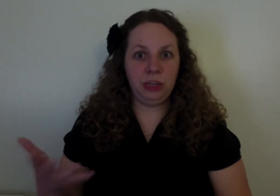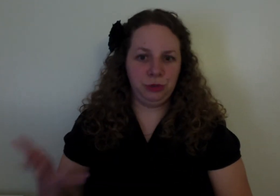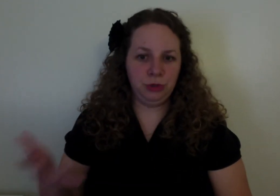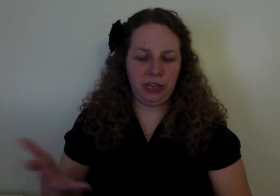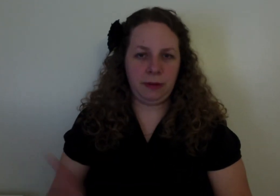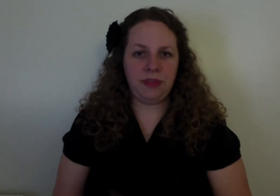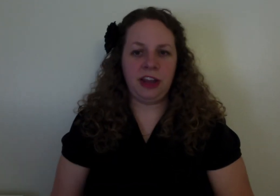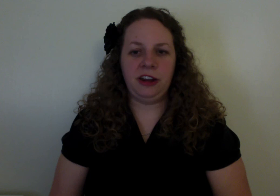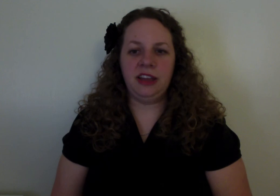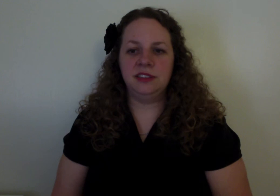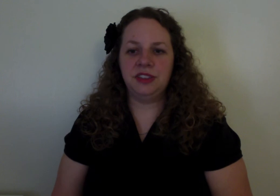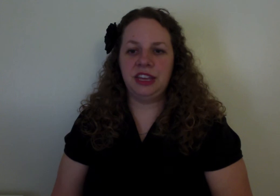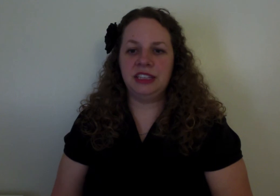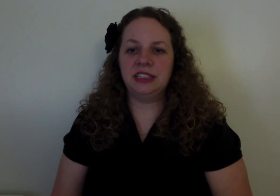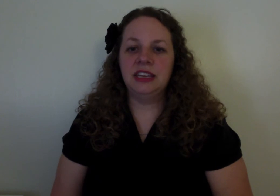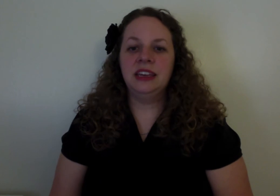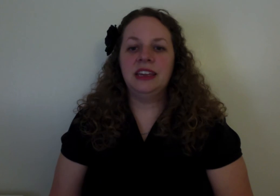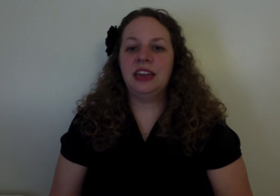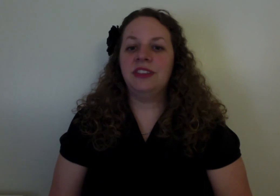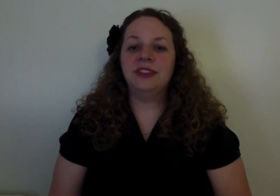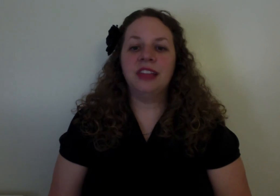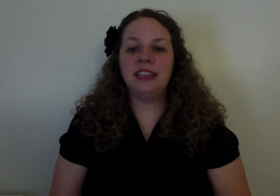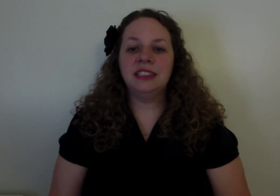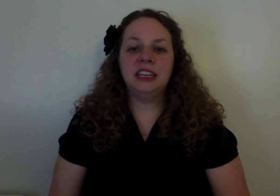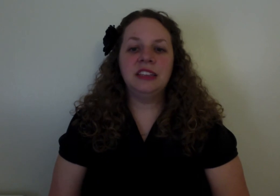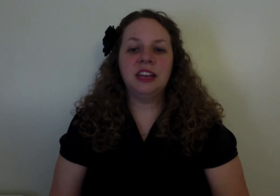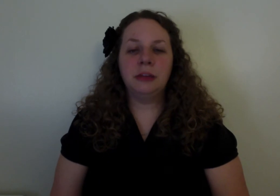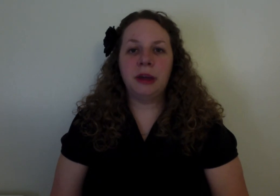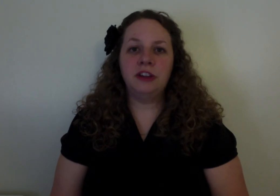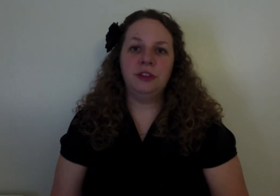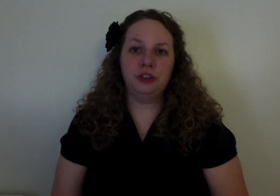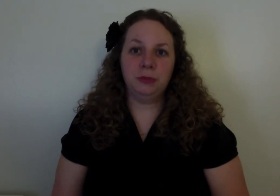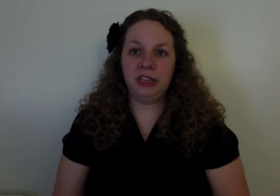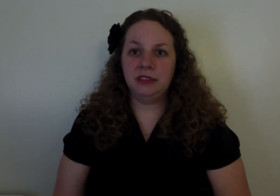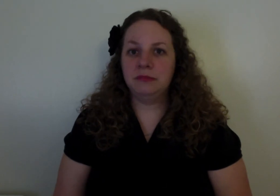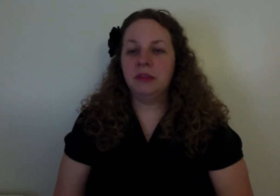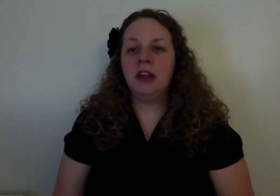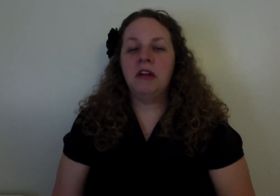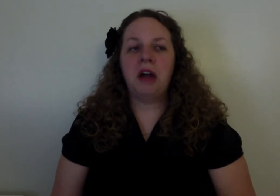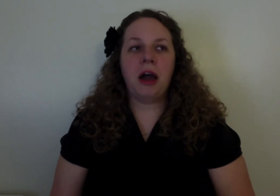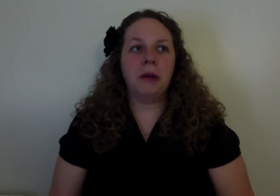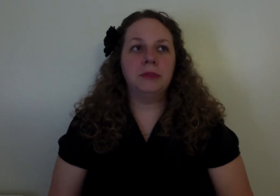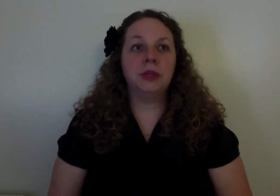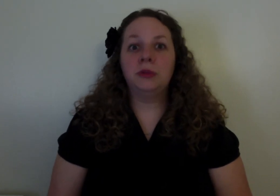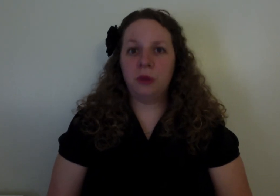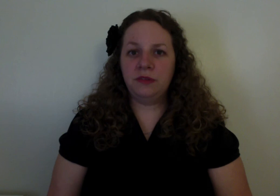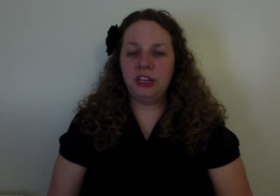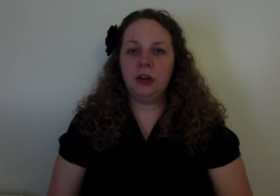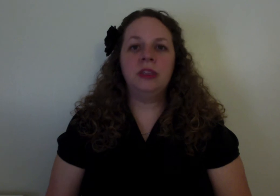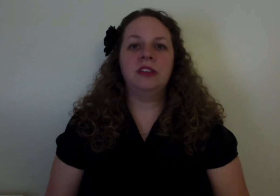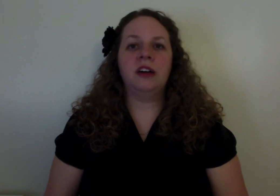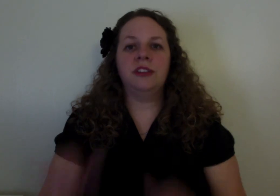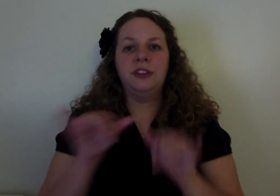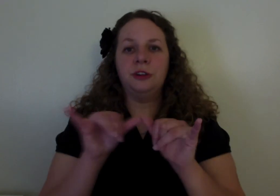like about the area, different things. Okay, then lastly, tell about your future plans. So in one video, we saw that they're going